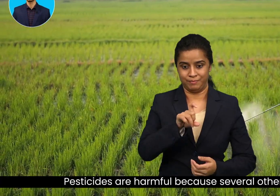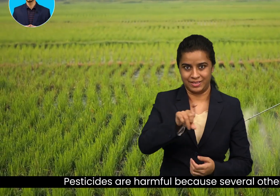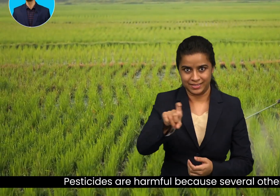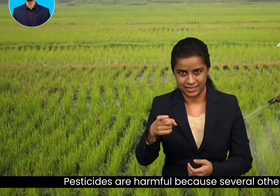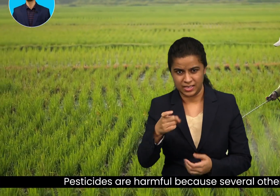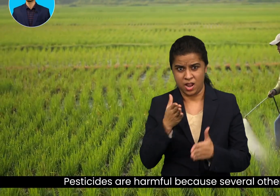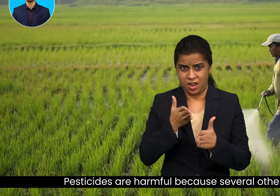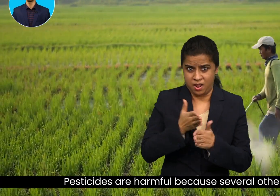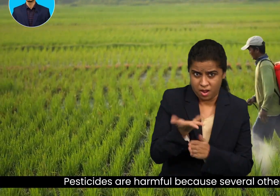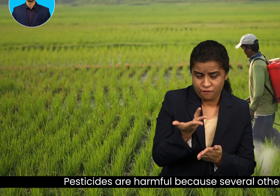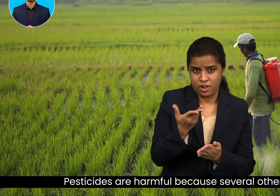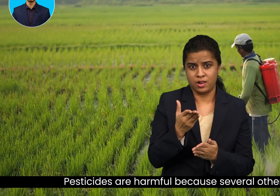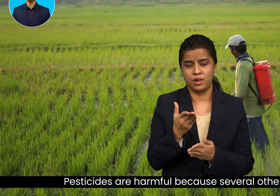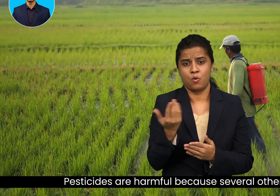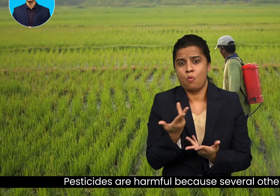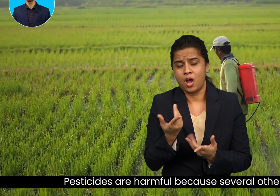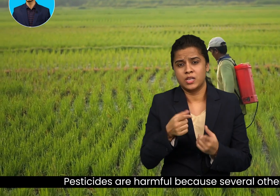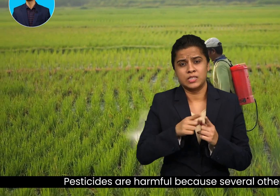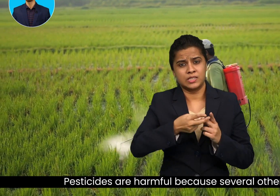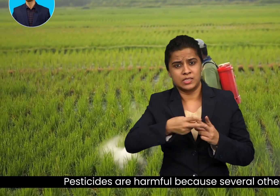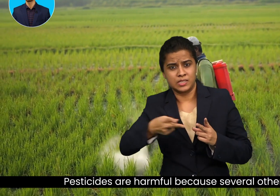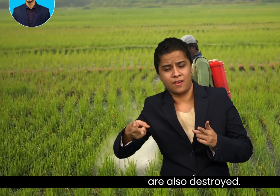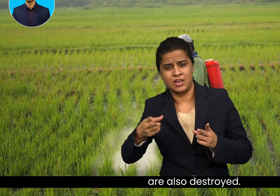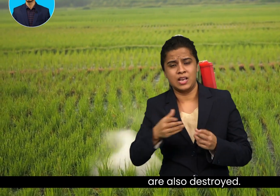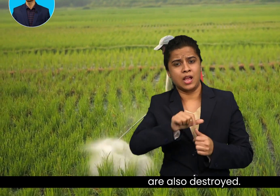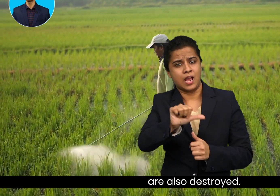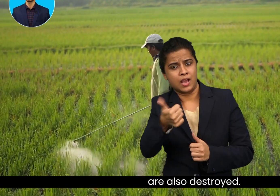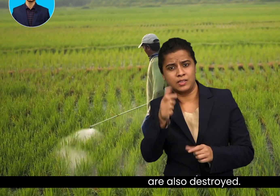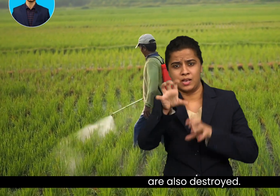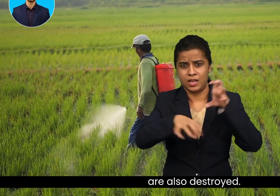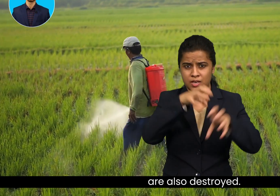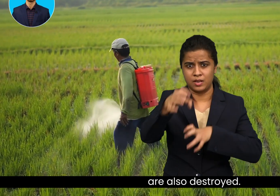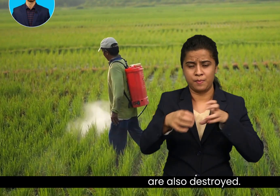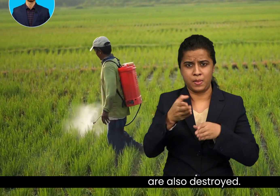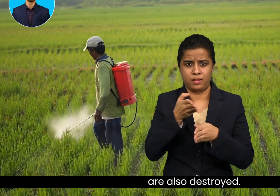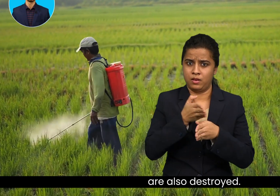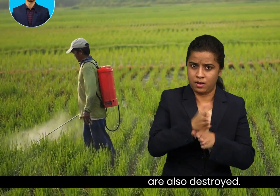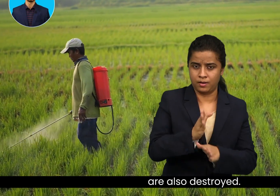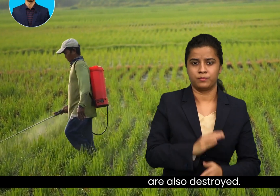Pesticides are harmful because several other animals are also destroyed.